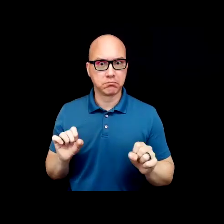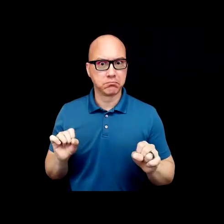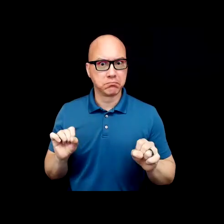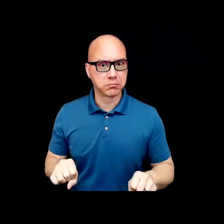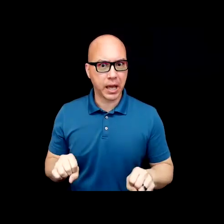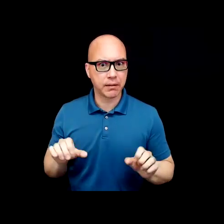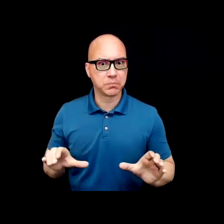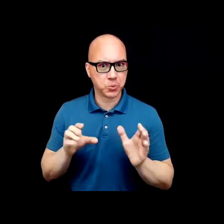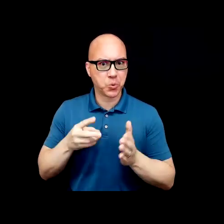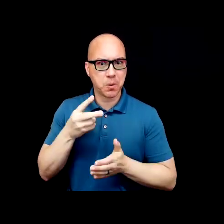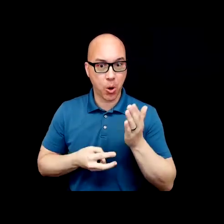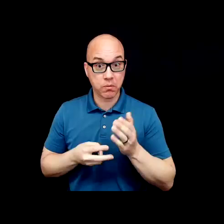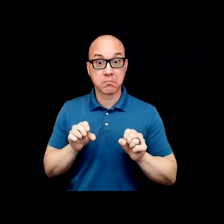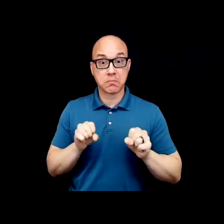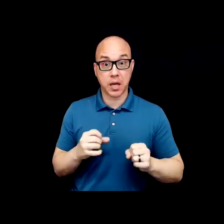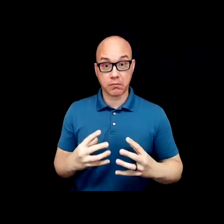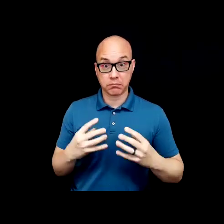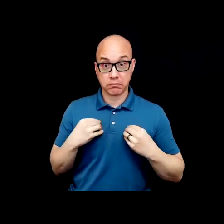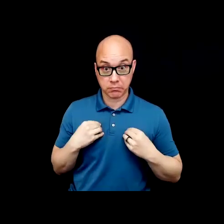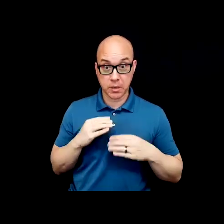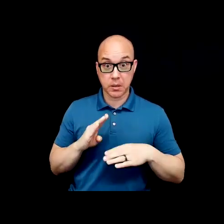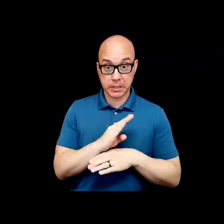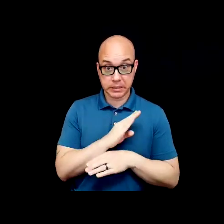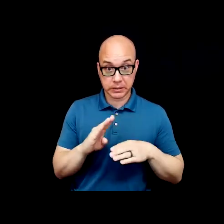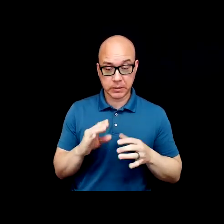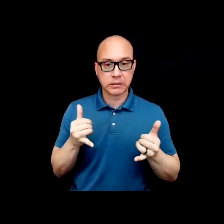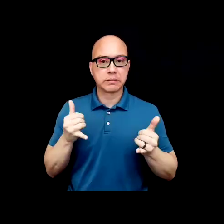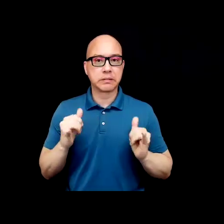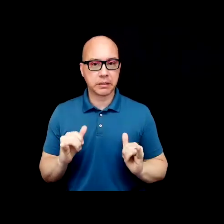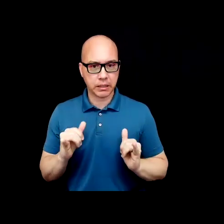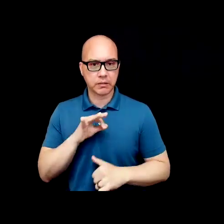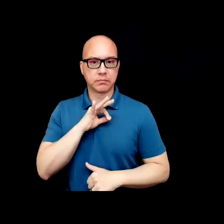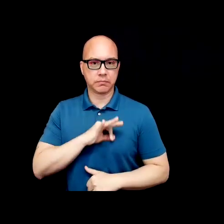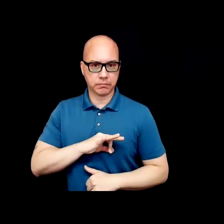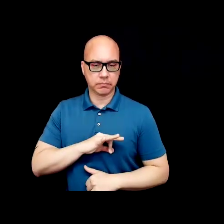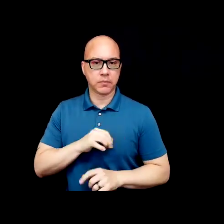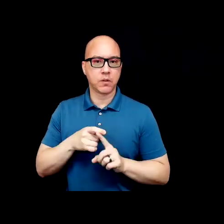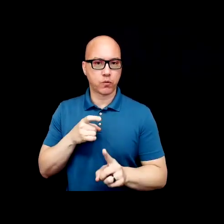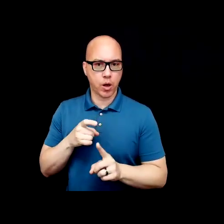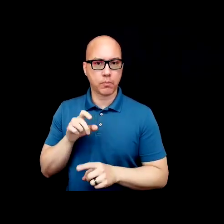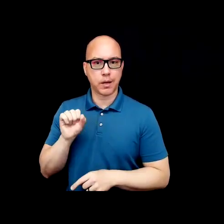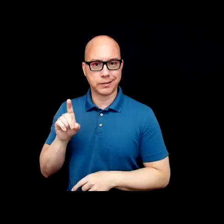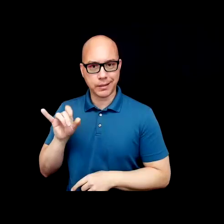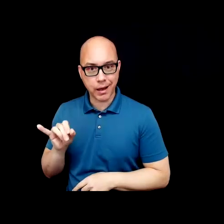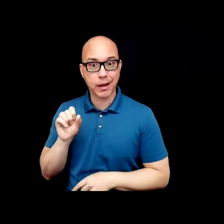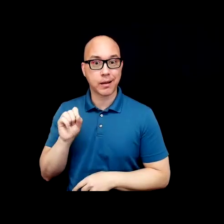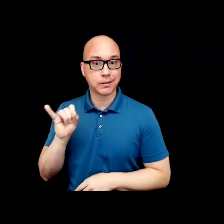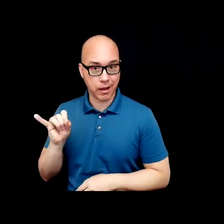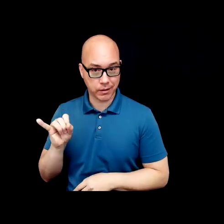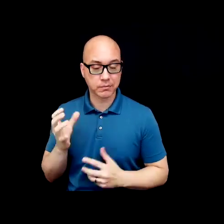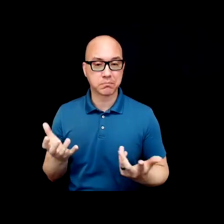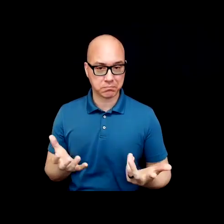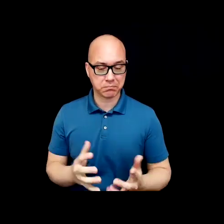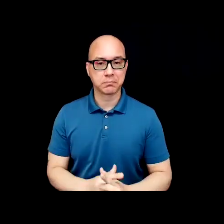both, to be a business owner and still be able to take advantage of the benefits that you